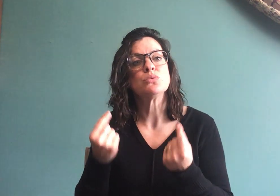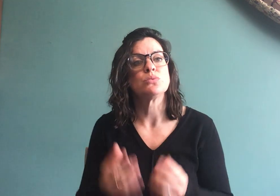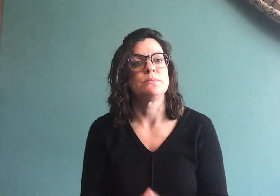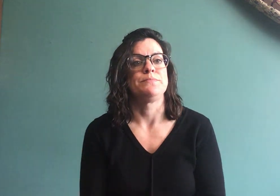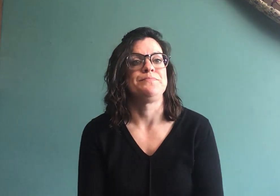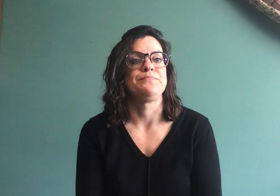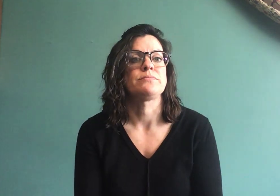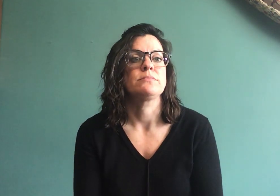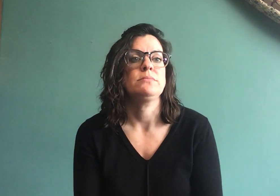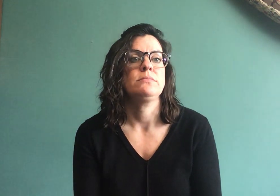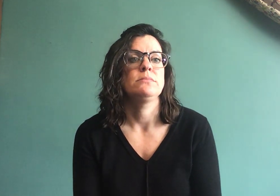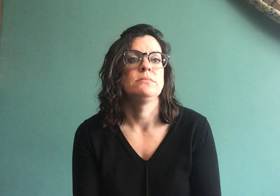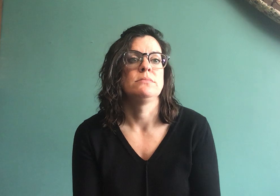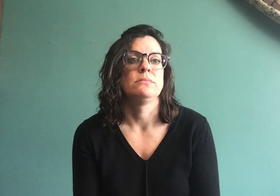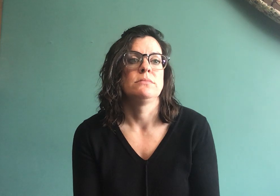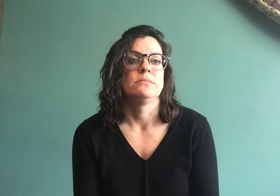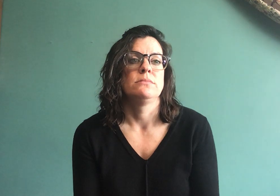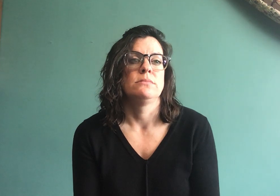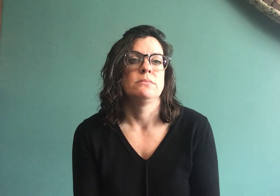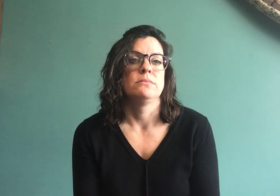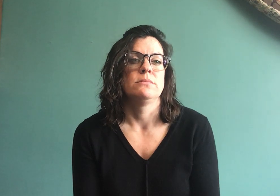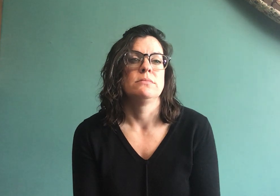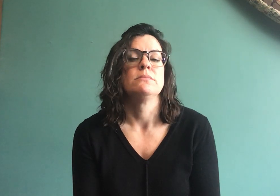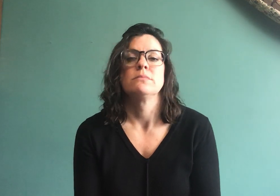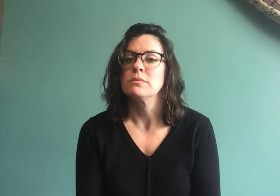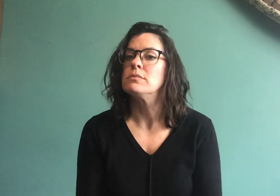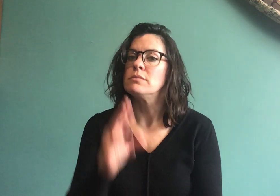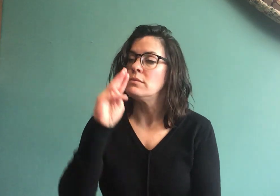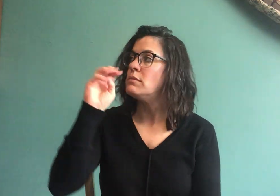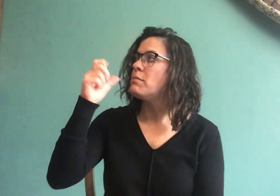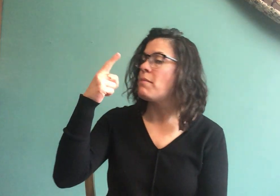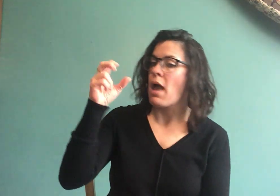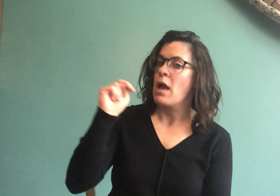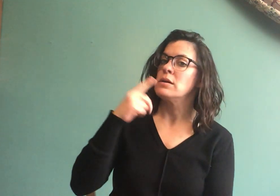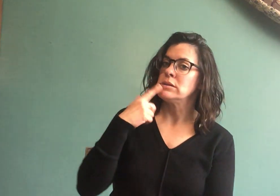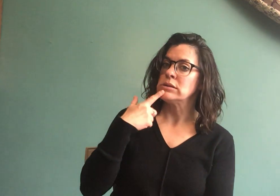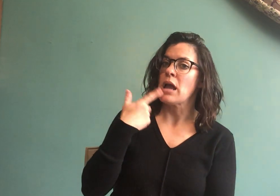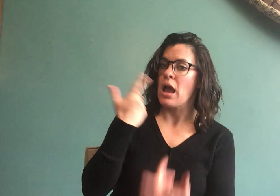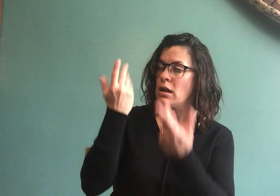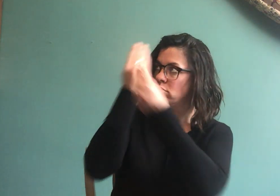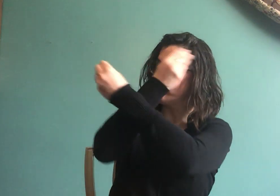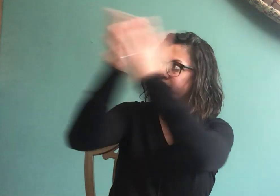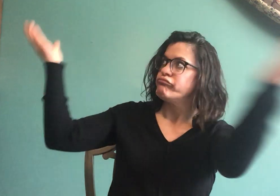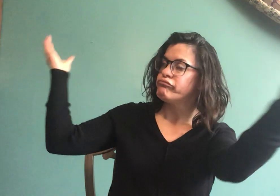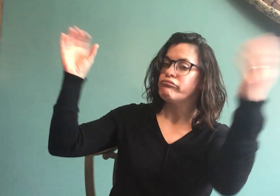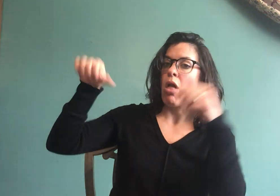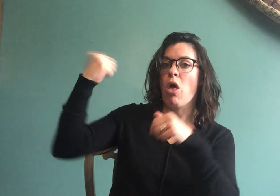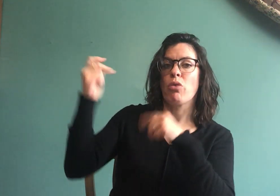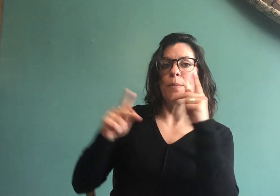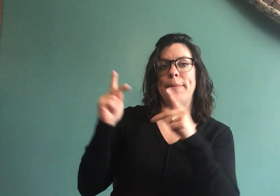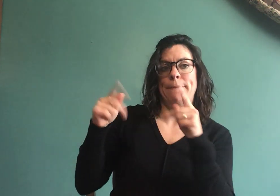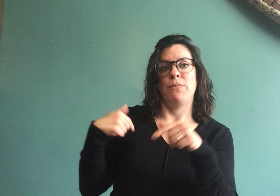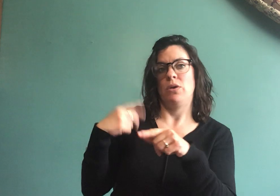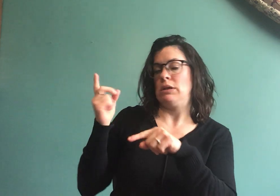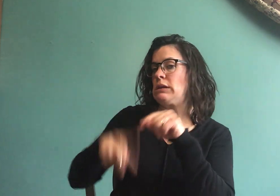Hey, people, somebody put a lock on here. It doesn't let you turn it on. You cannot turn it on. Thank you,